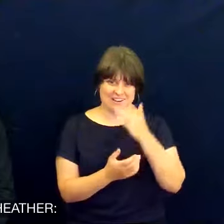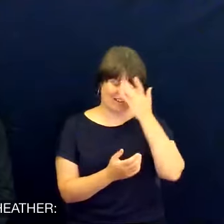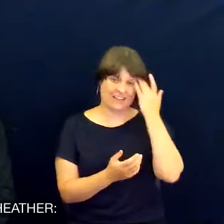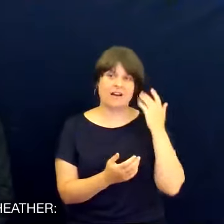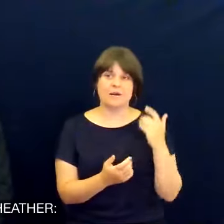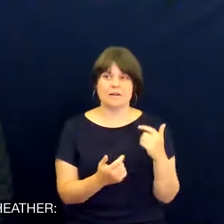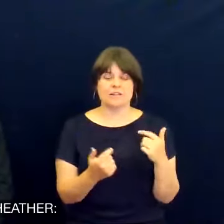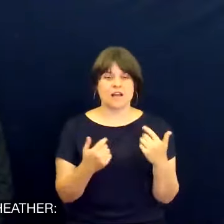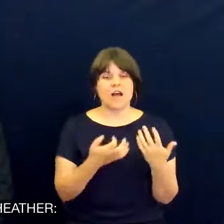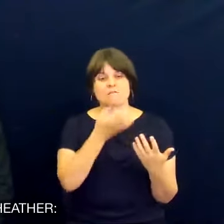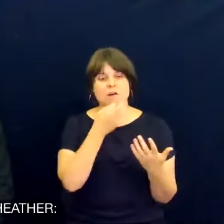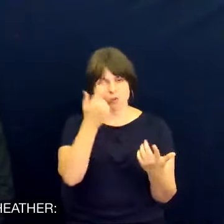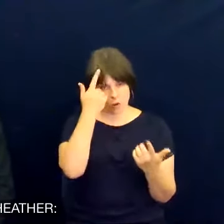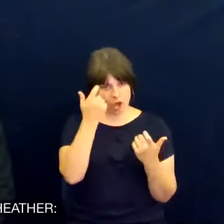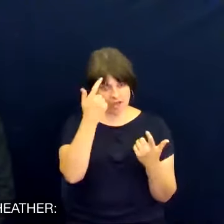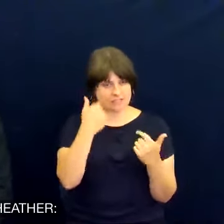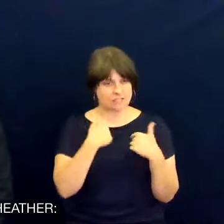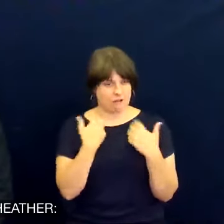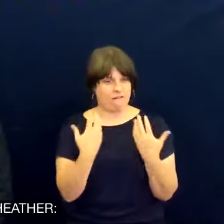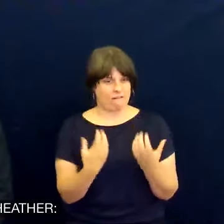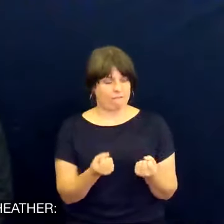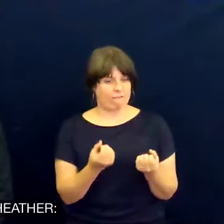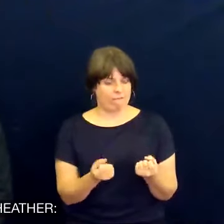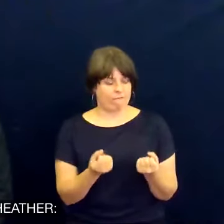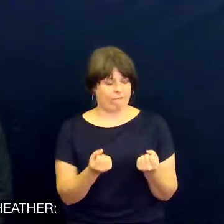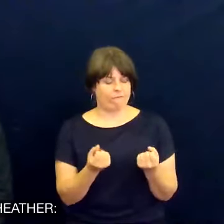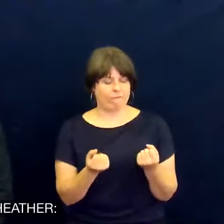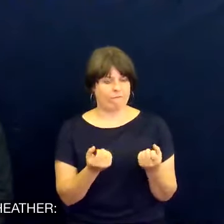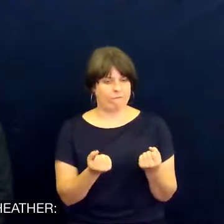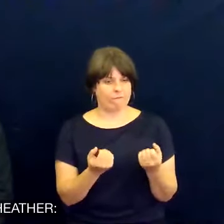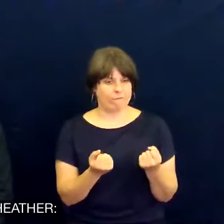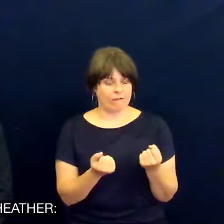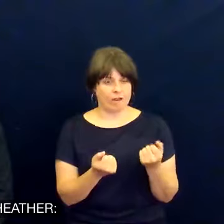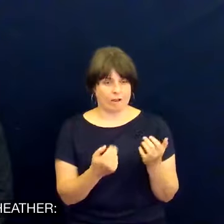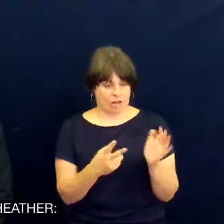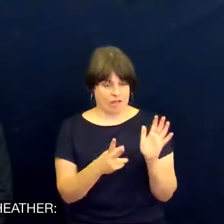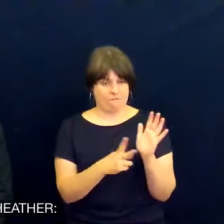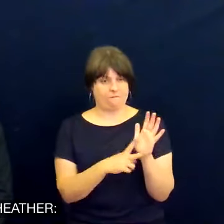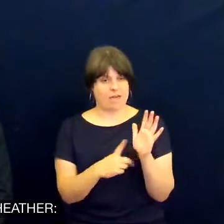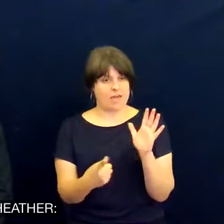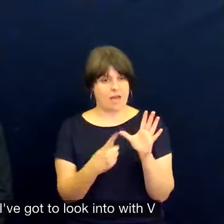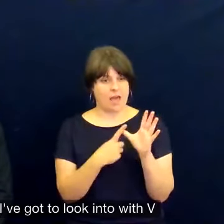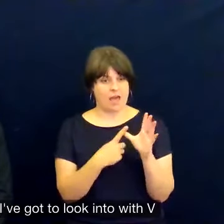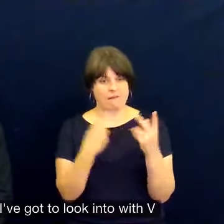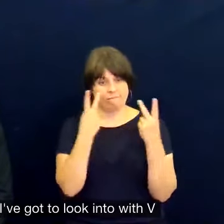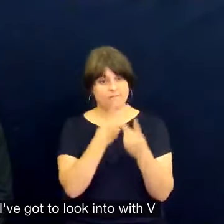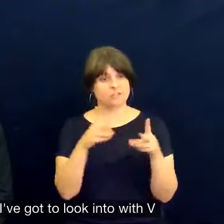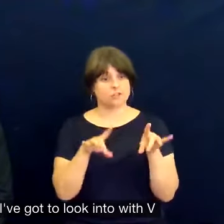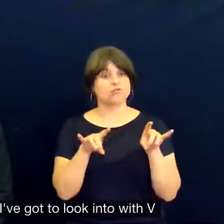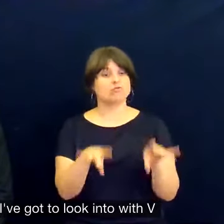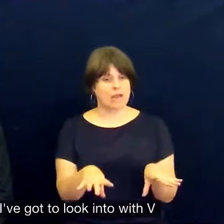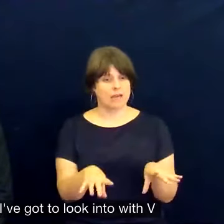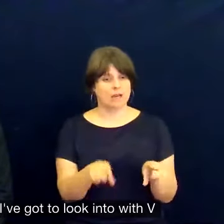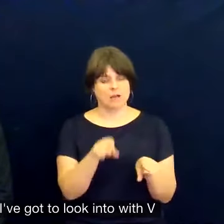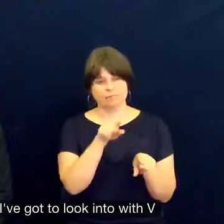Just a few ideas that I've got to look into with VA. with Vision Australia, because they've